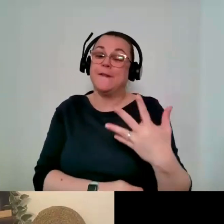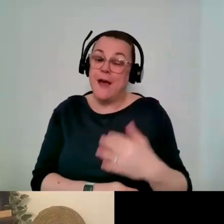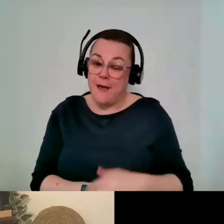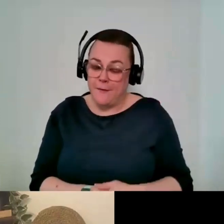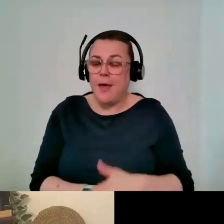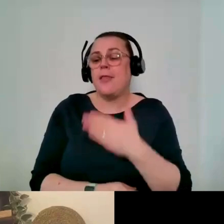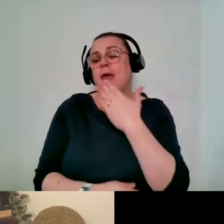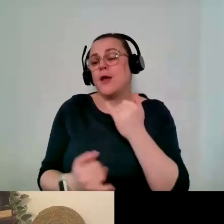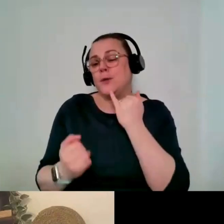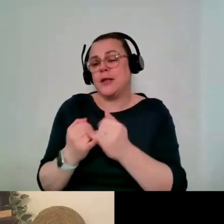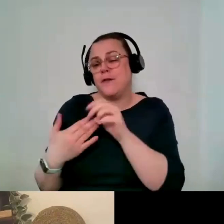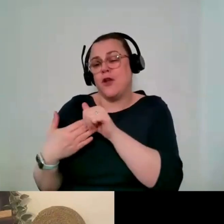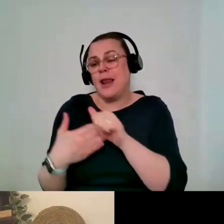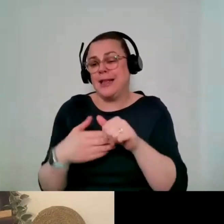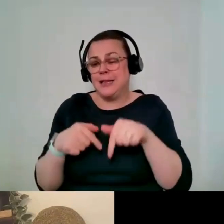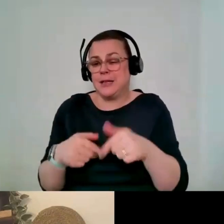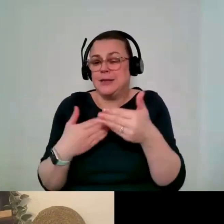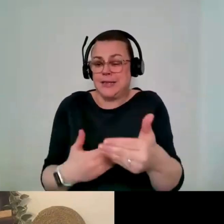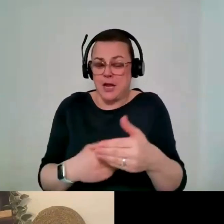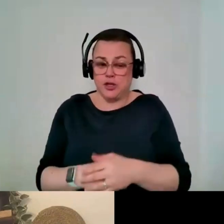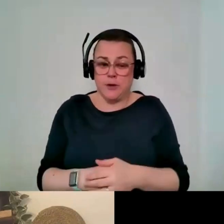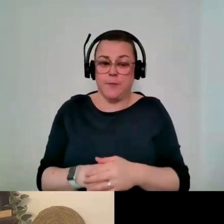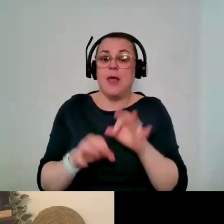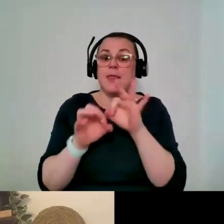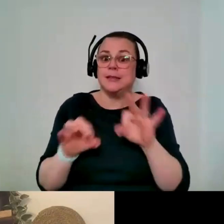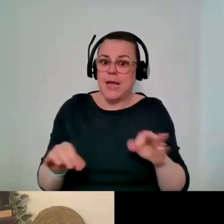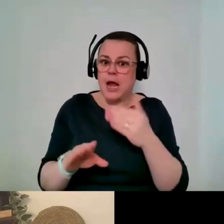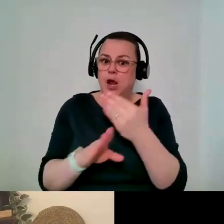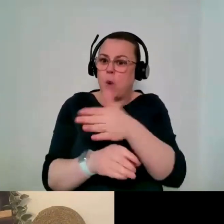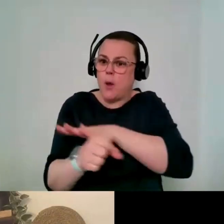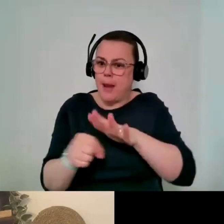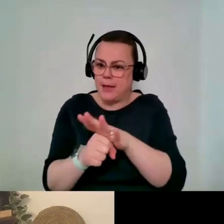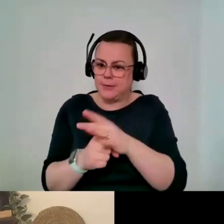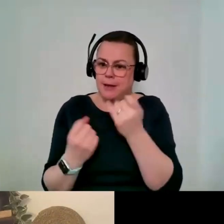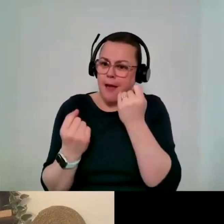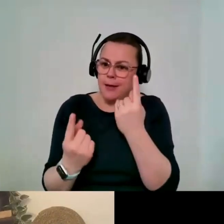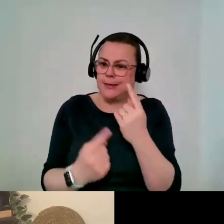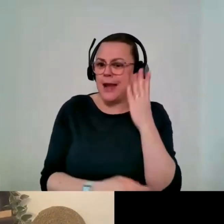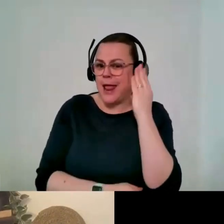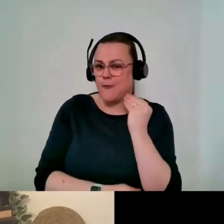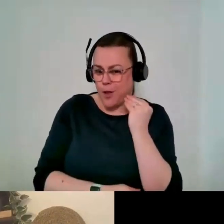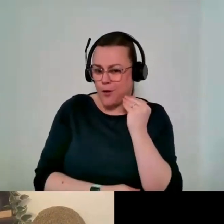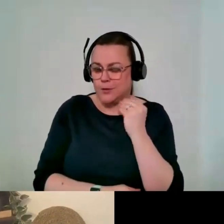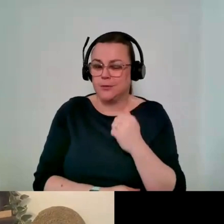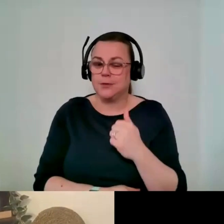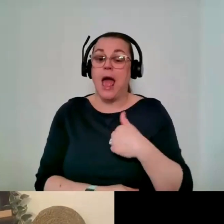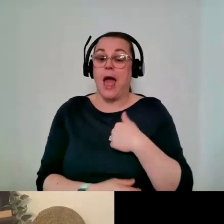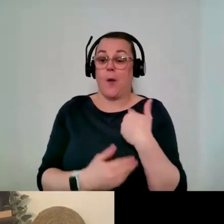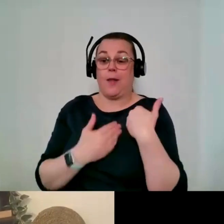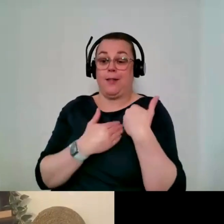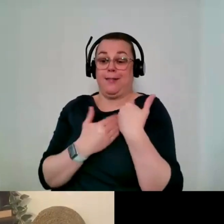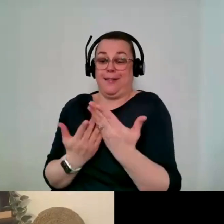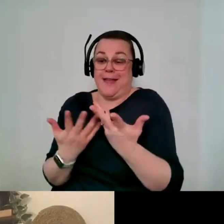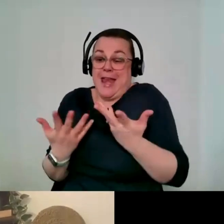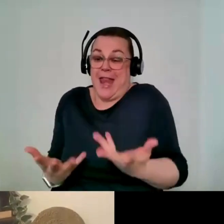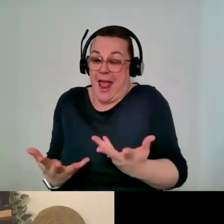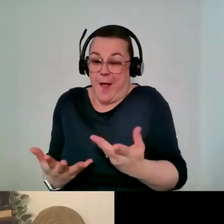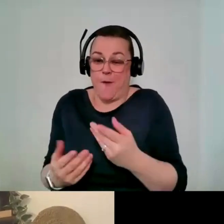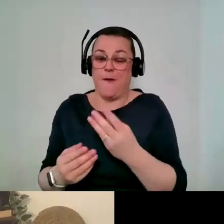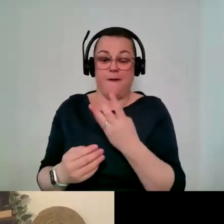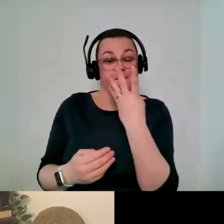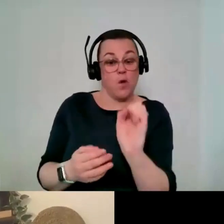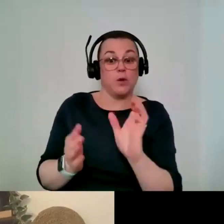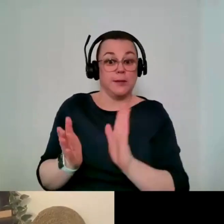Sarah, for leading today's session, The Silent Workplace, Understanding Hearing Loss. I am going to leave it in your capable hands for the next